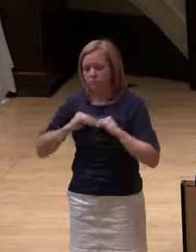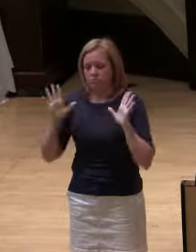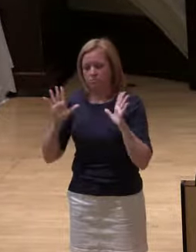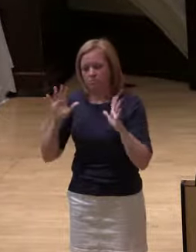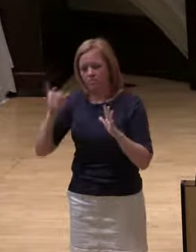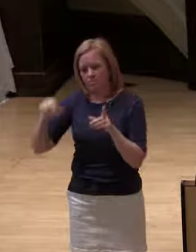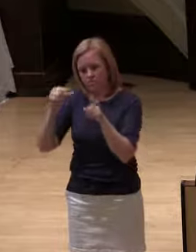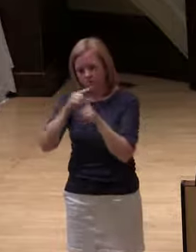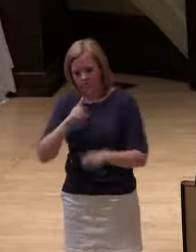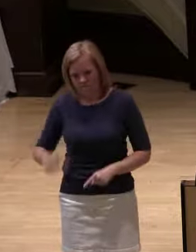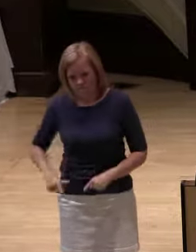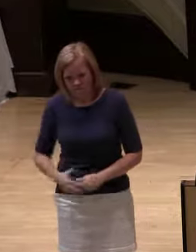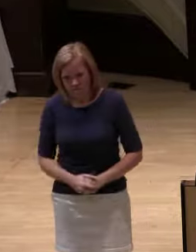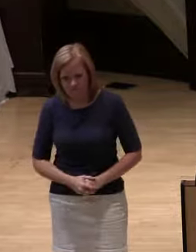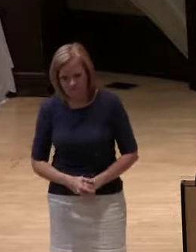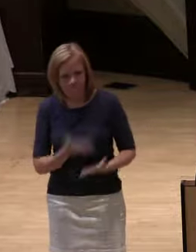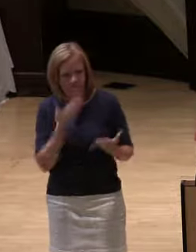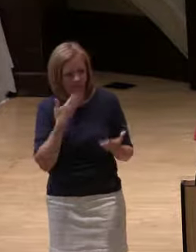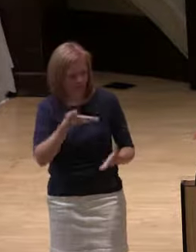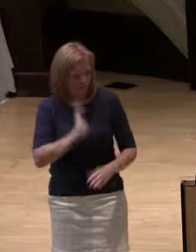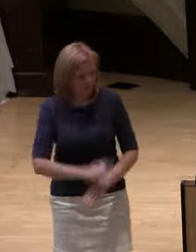Lord.